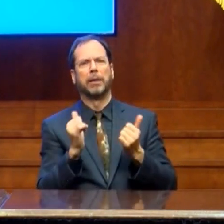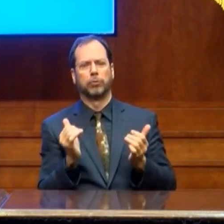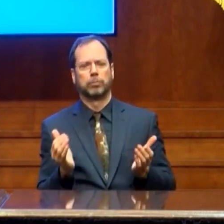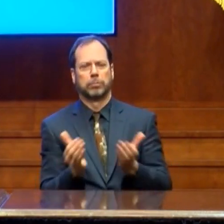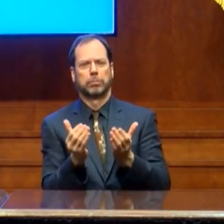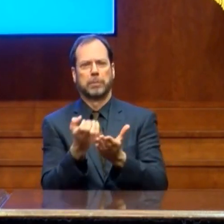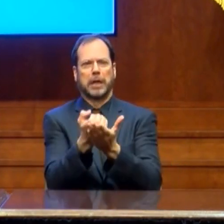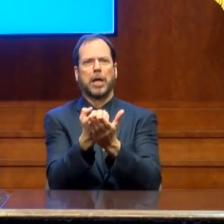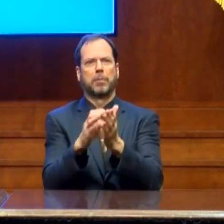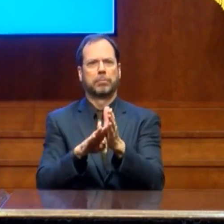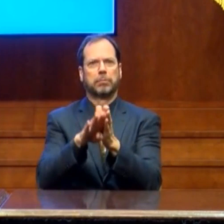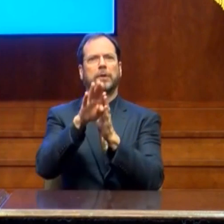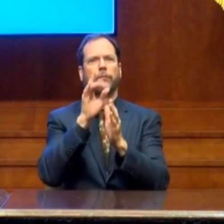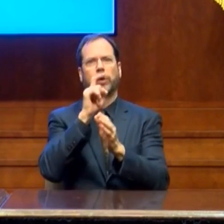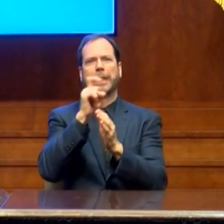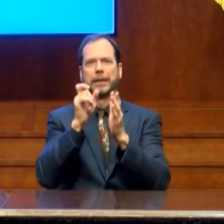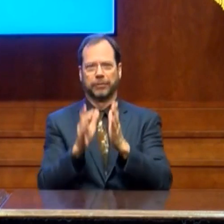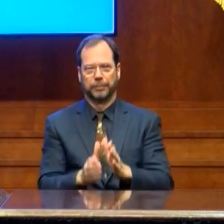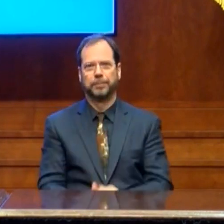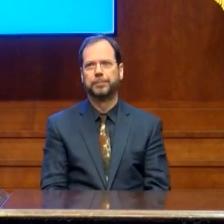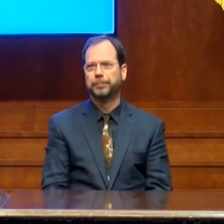the livelihoods of our fellow Texans.